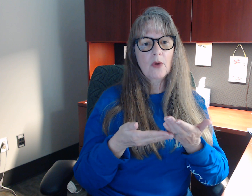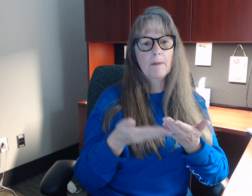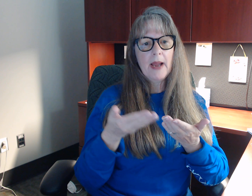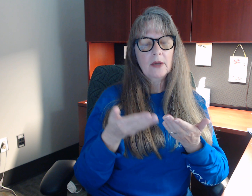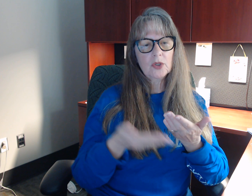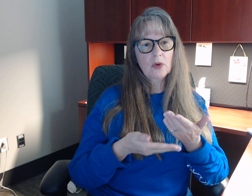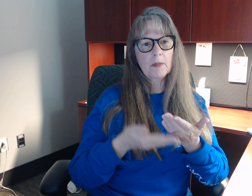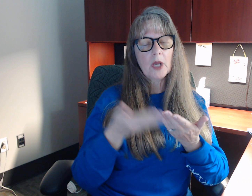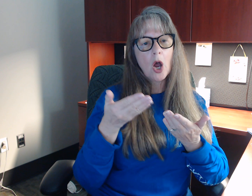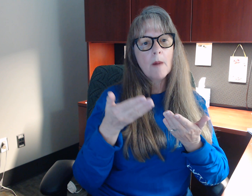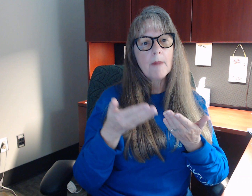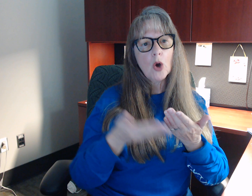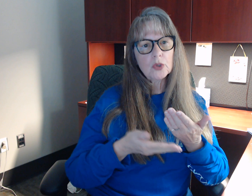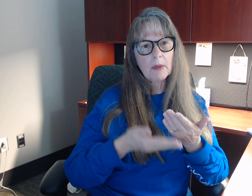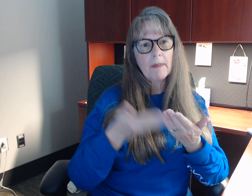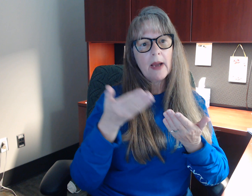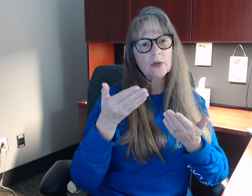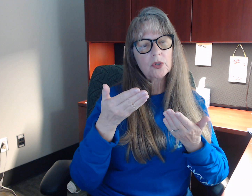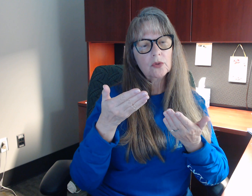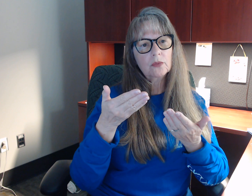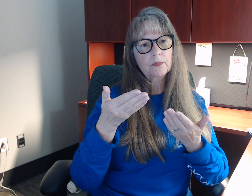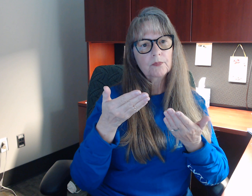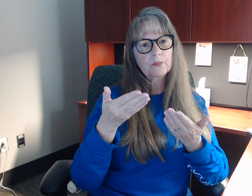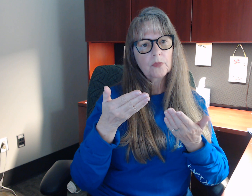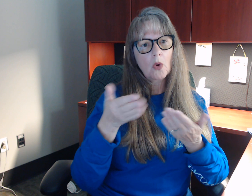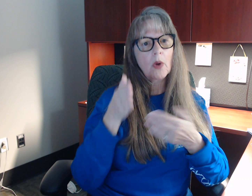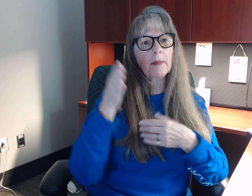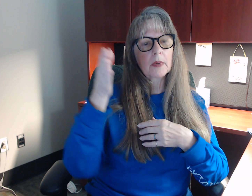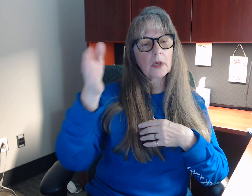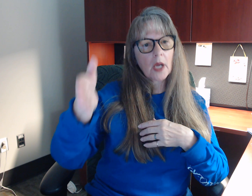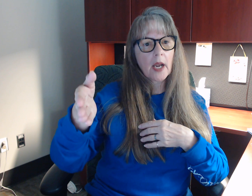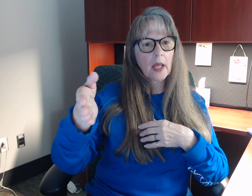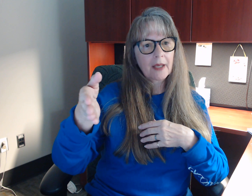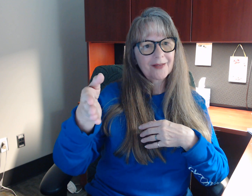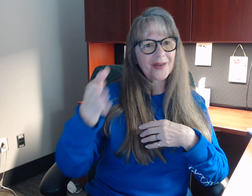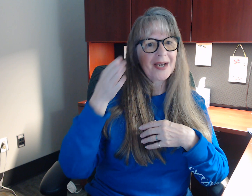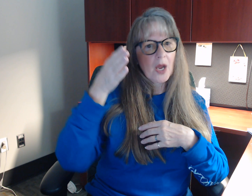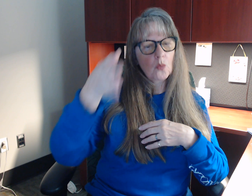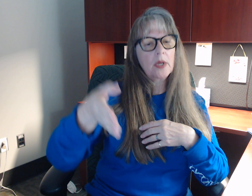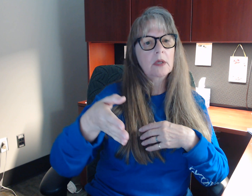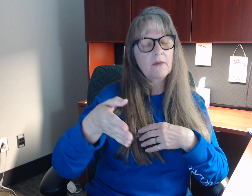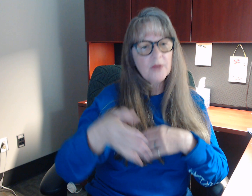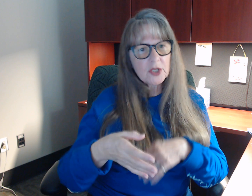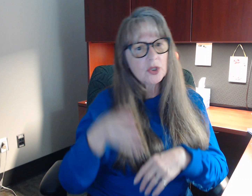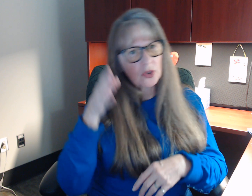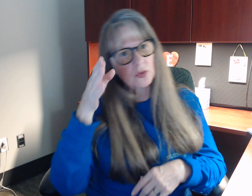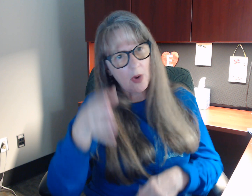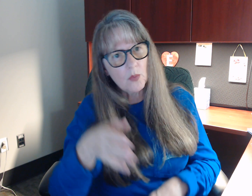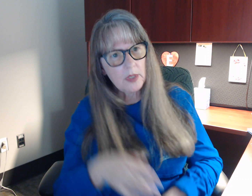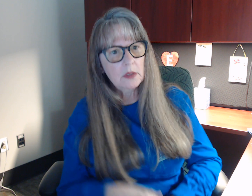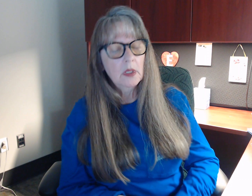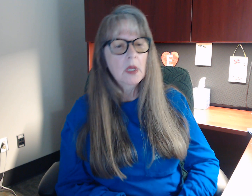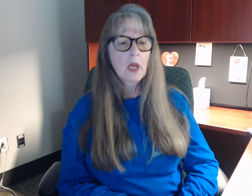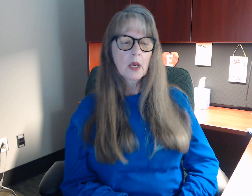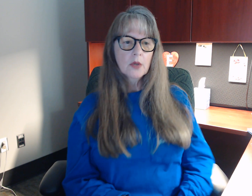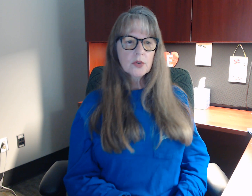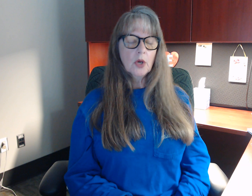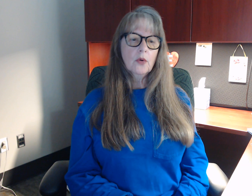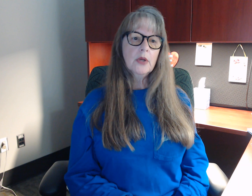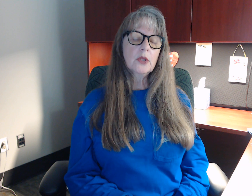about to. I'm about to. Or I'm gonna, right? I will. I'm fixin' to, I will. So in the North,